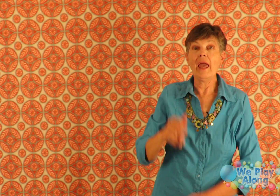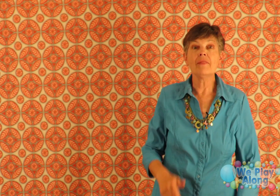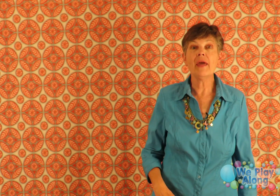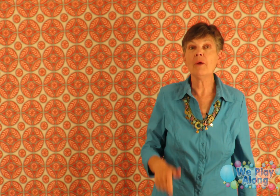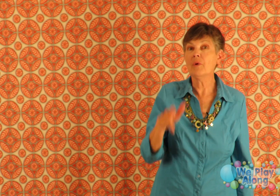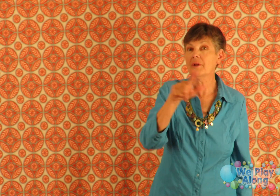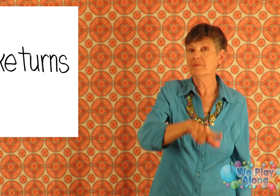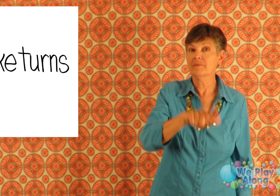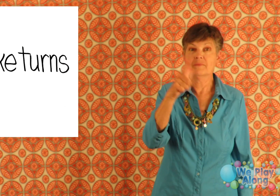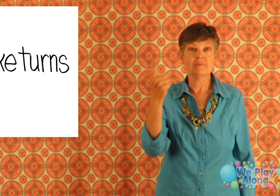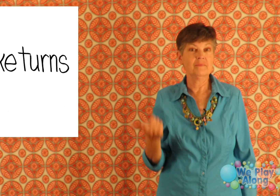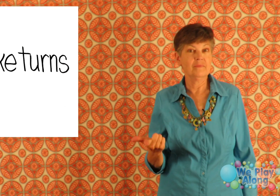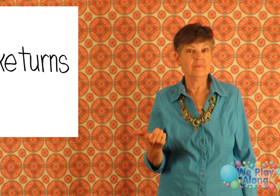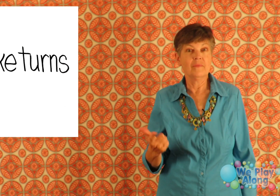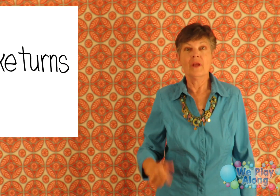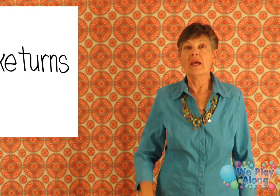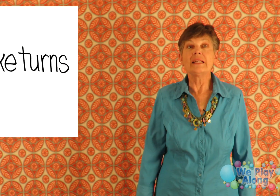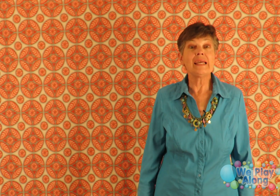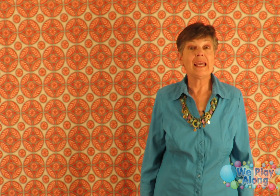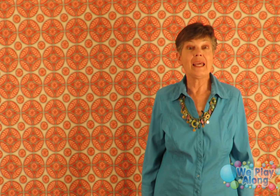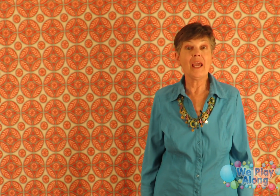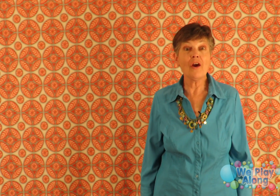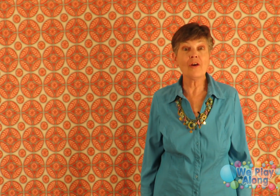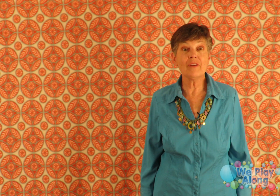and they would taking care of it.